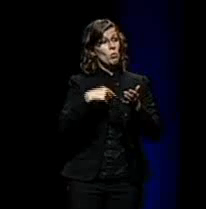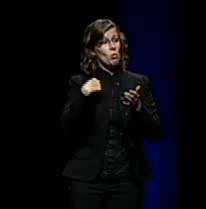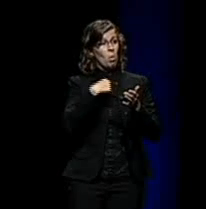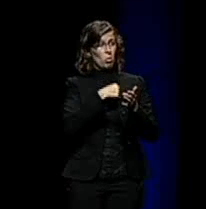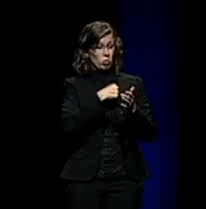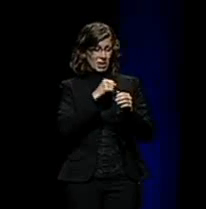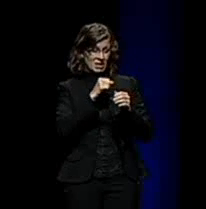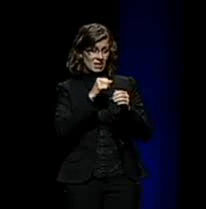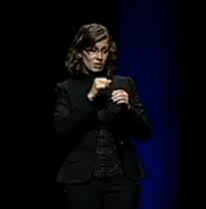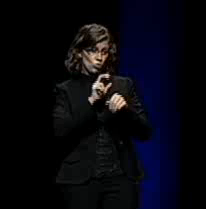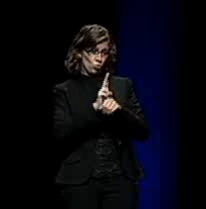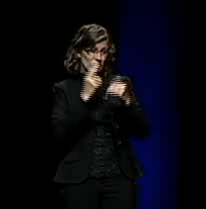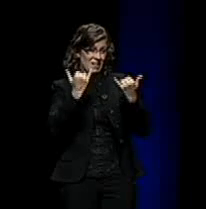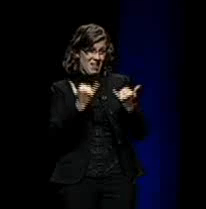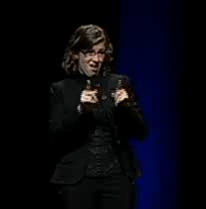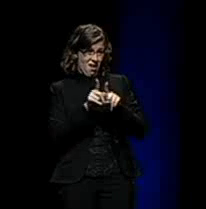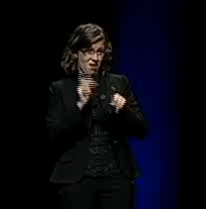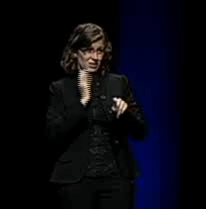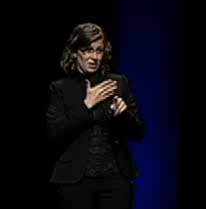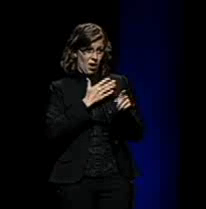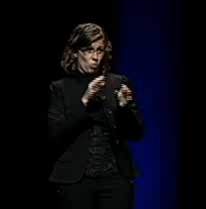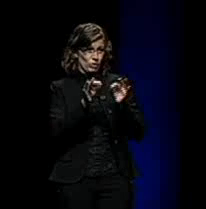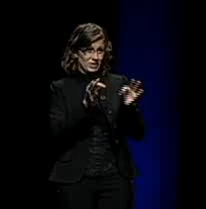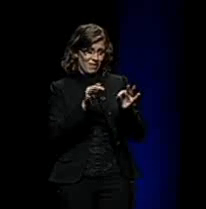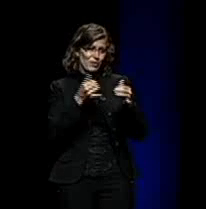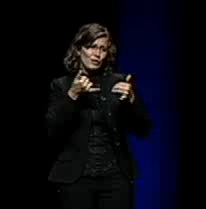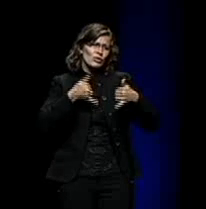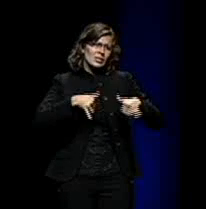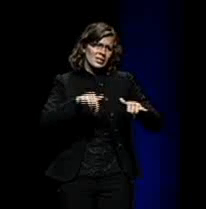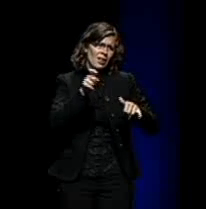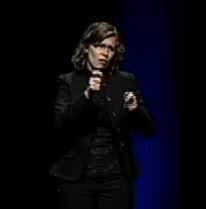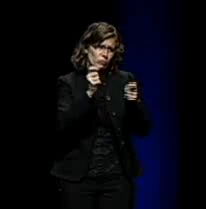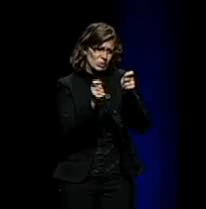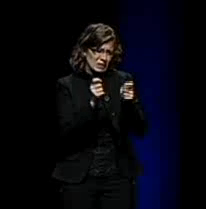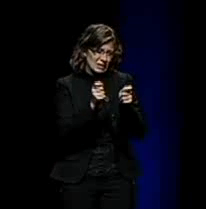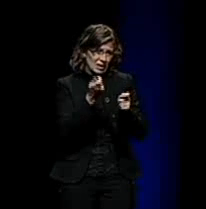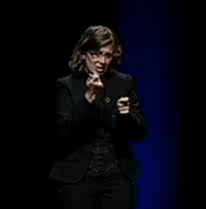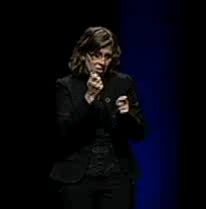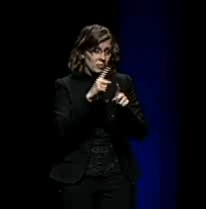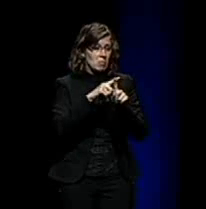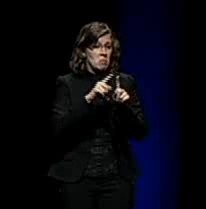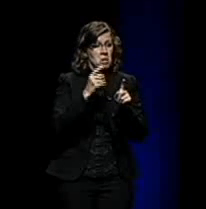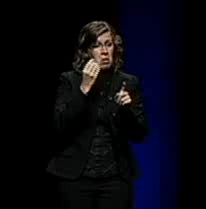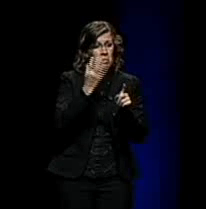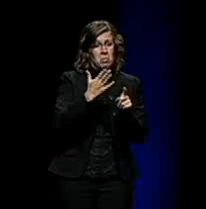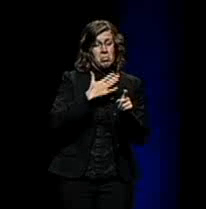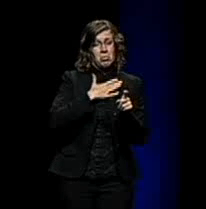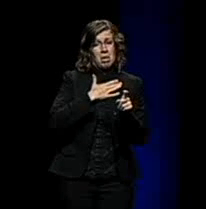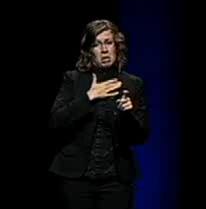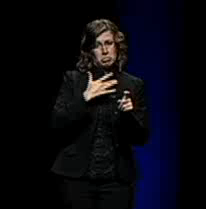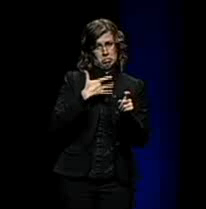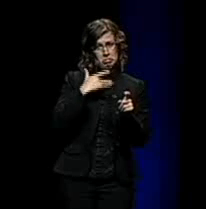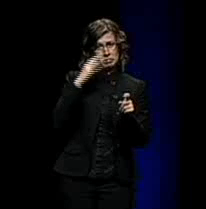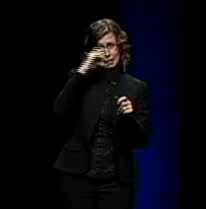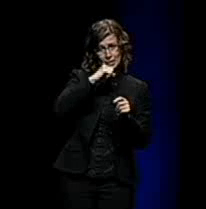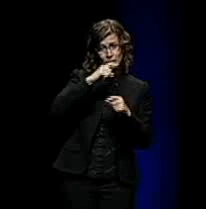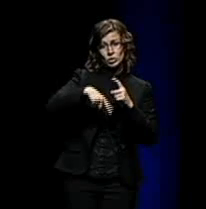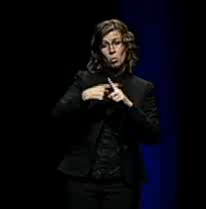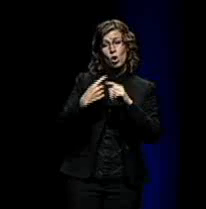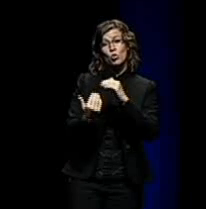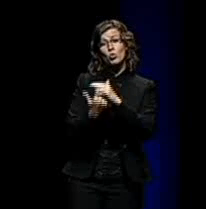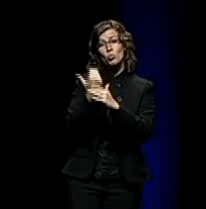to be tweaked a little bit. My guess would be with the launch of the new examination, the